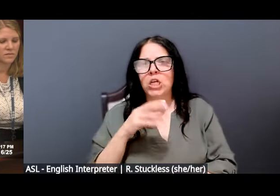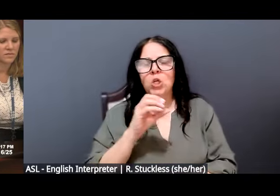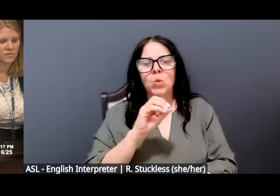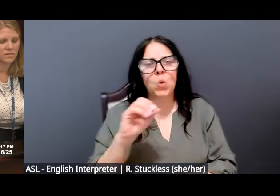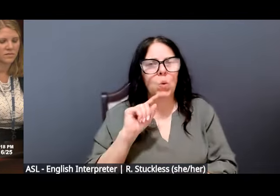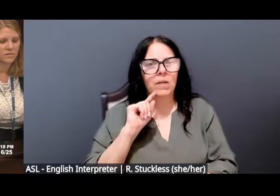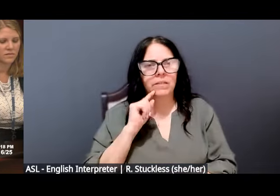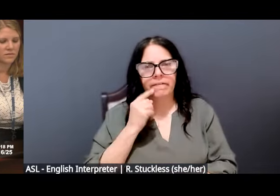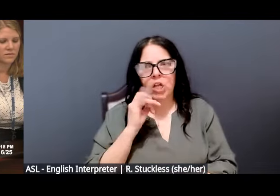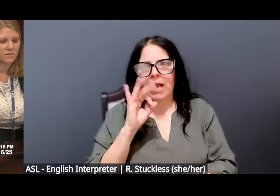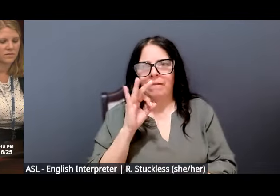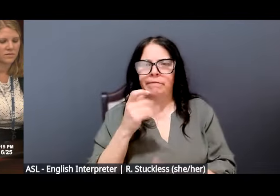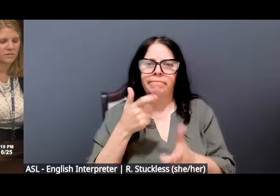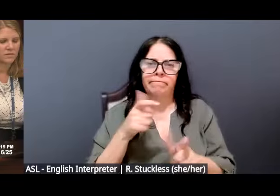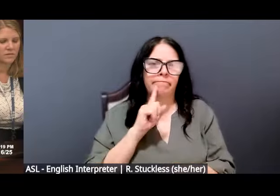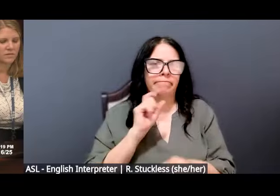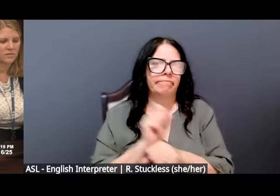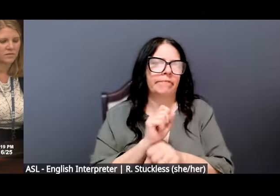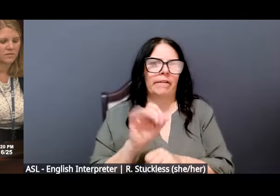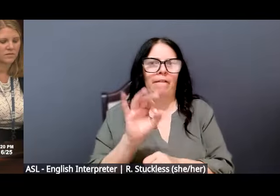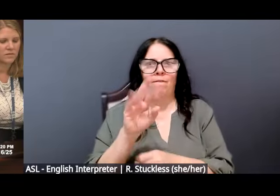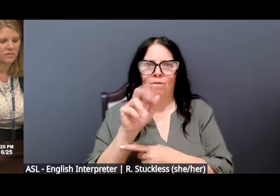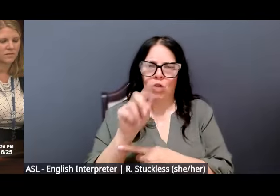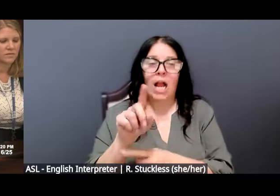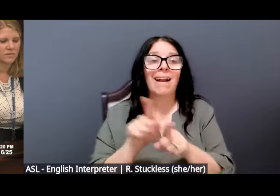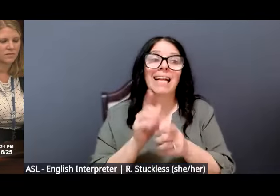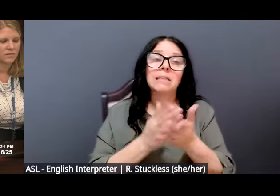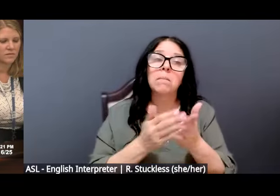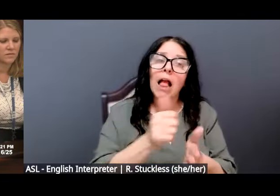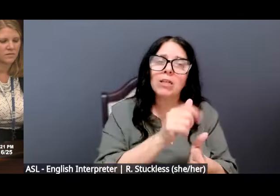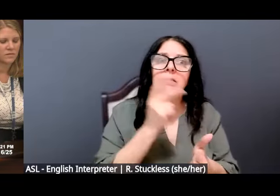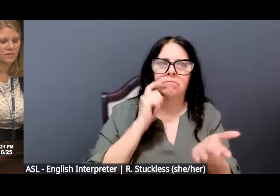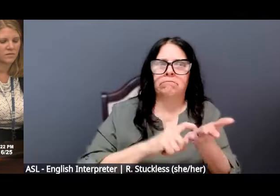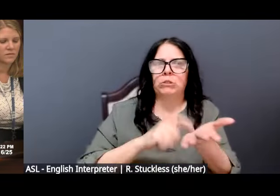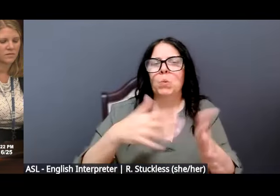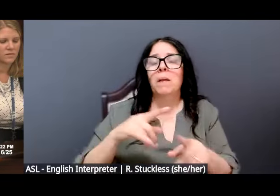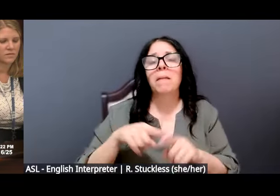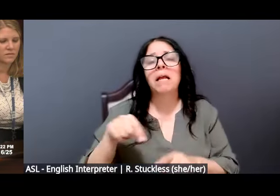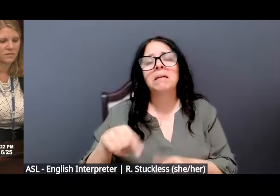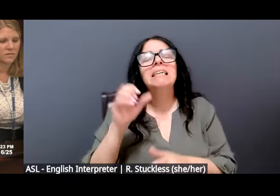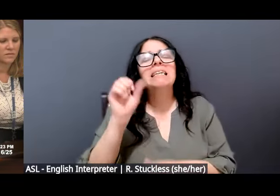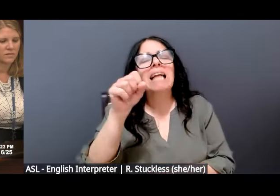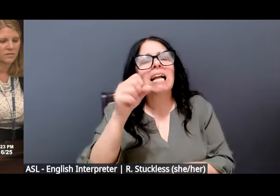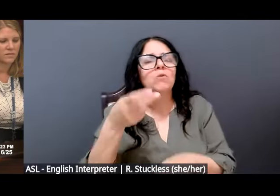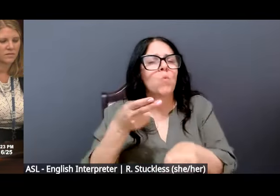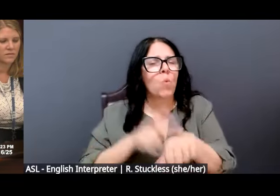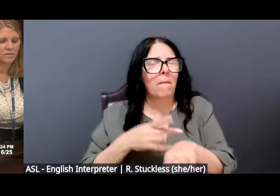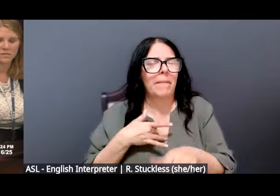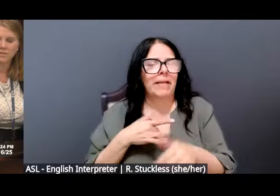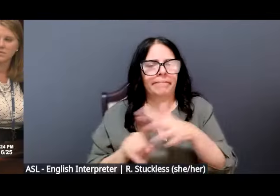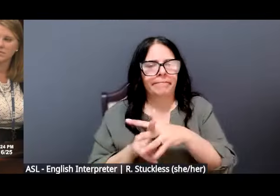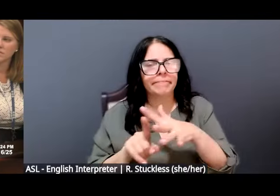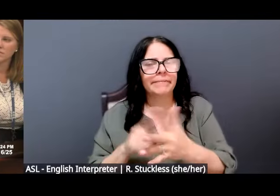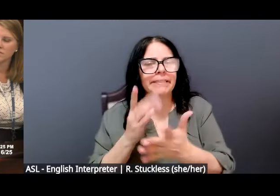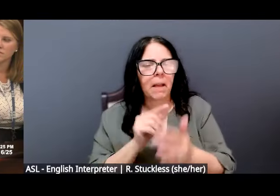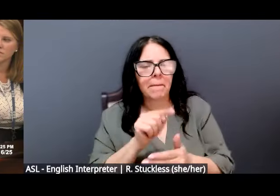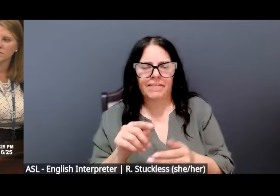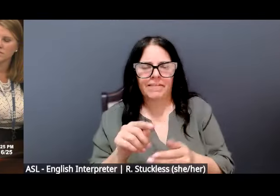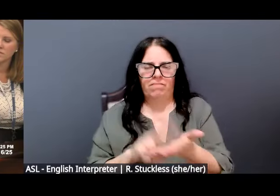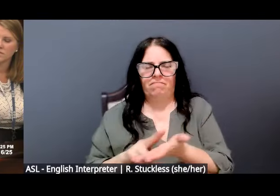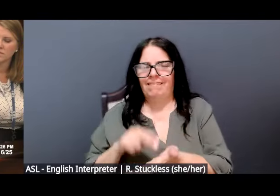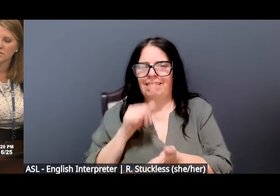fraud like we've seen in others. As normal, there's a couple of signatures here and there that were determined not to match. There are some circulators that we